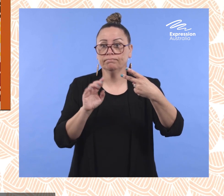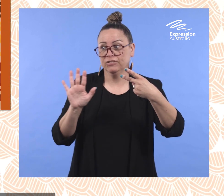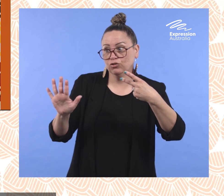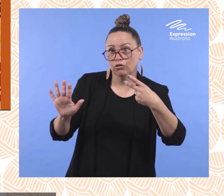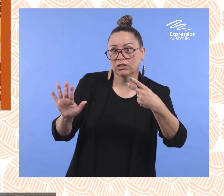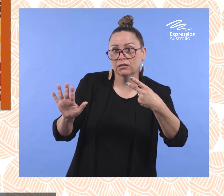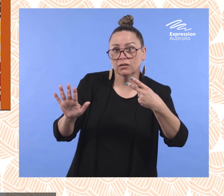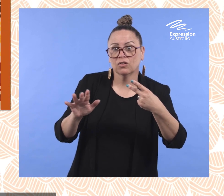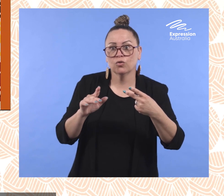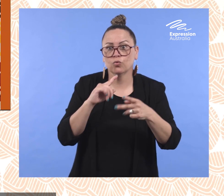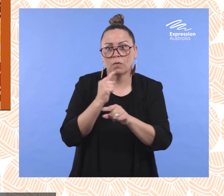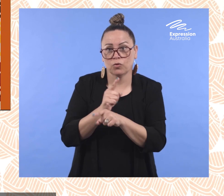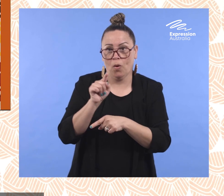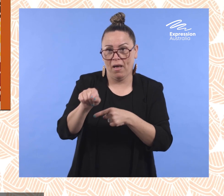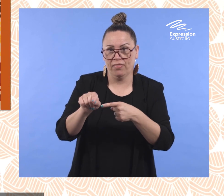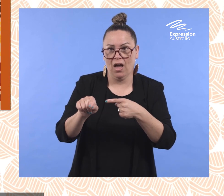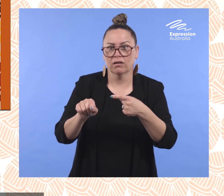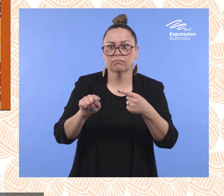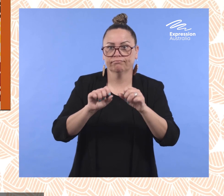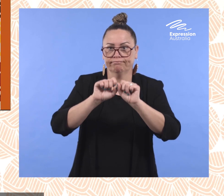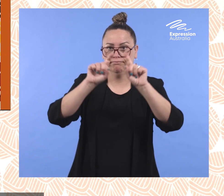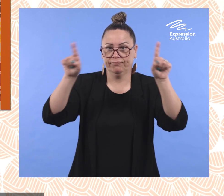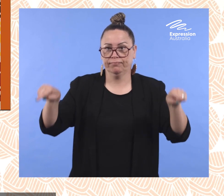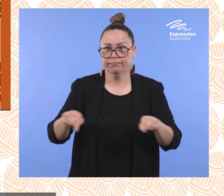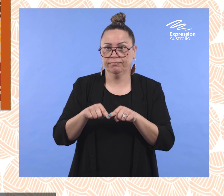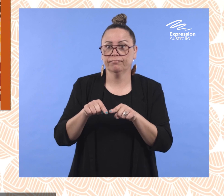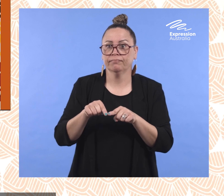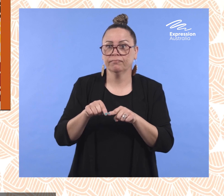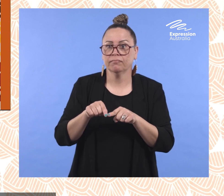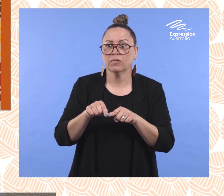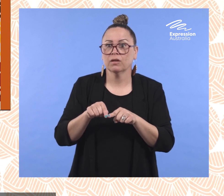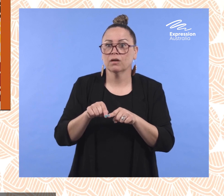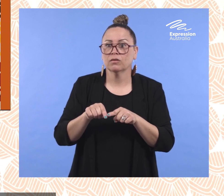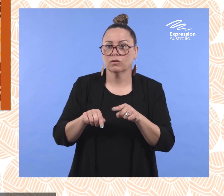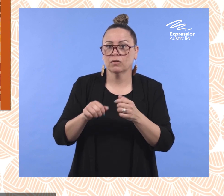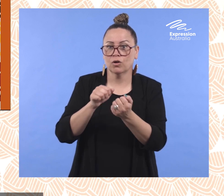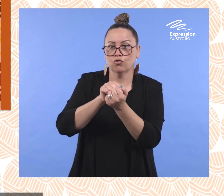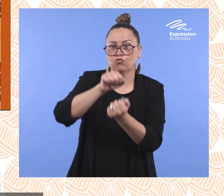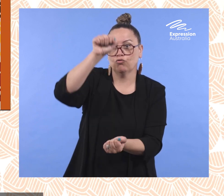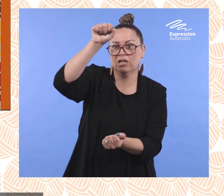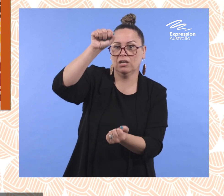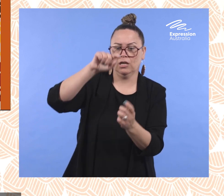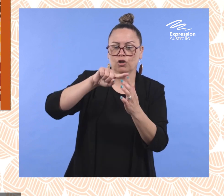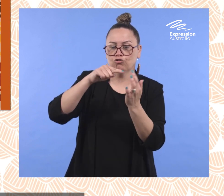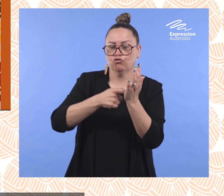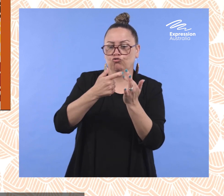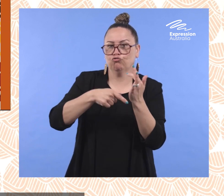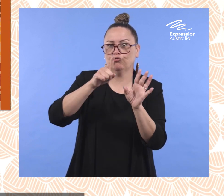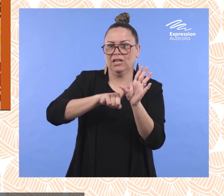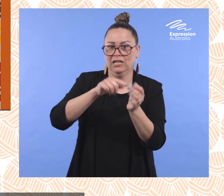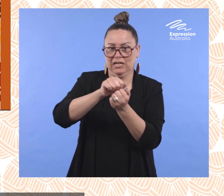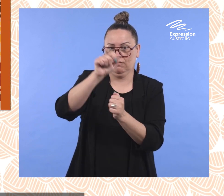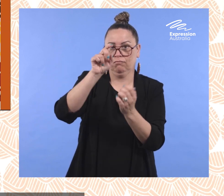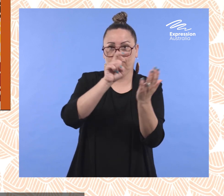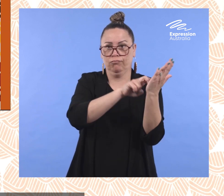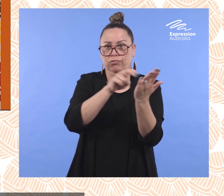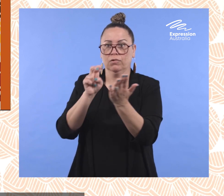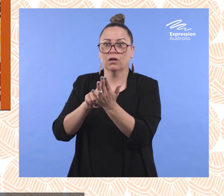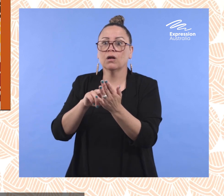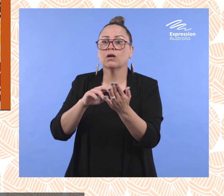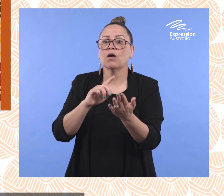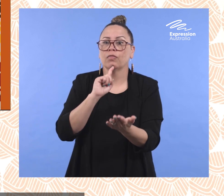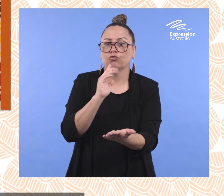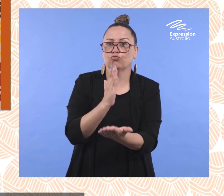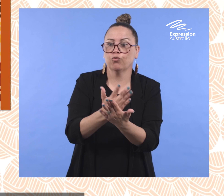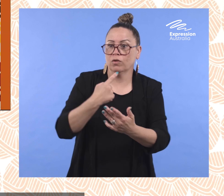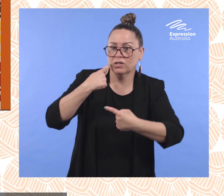Aunty Munya, if I'll let you talk to that. Yeah, the treaty and then truth telling. It's a large part of that. And truth telling was known